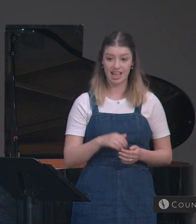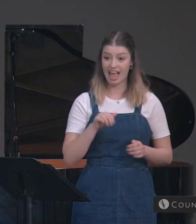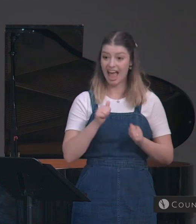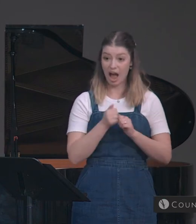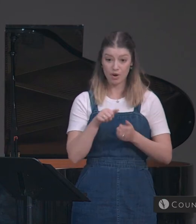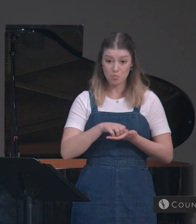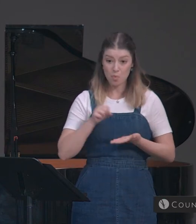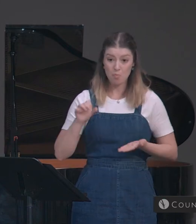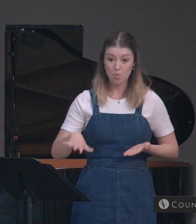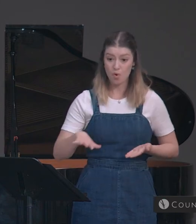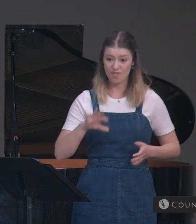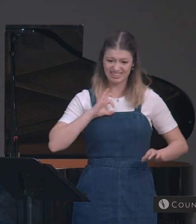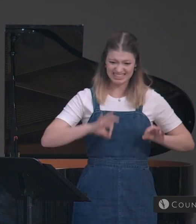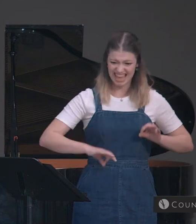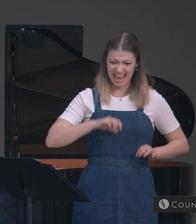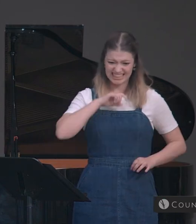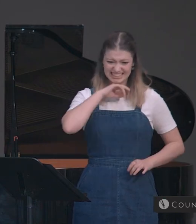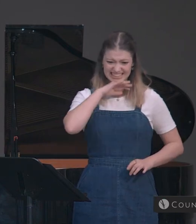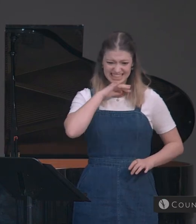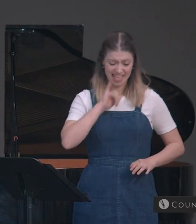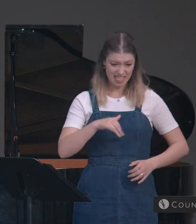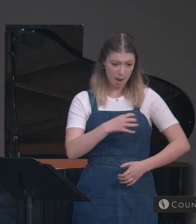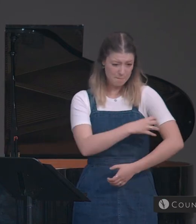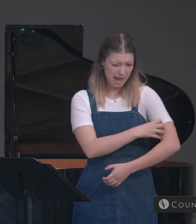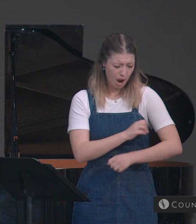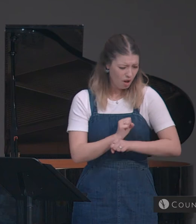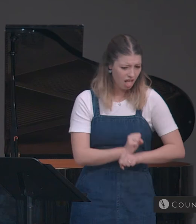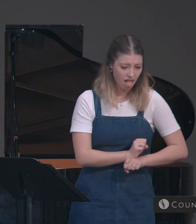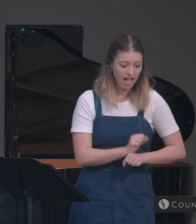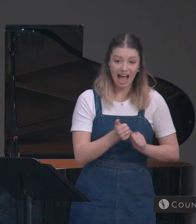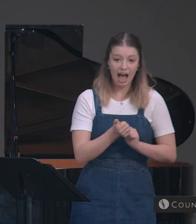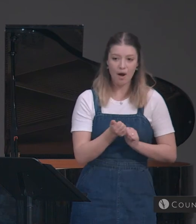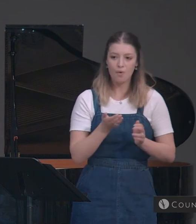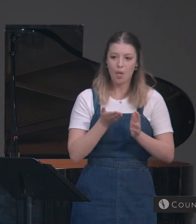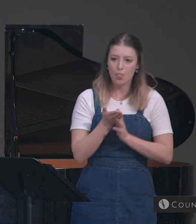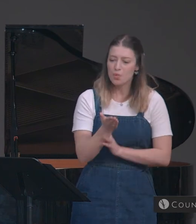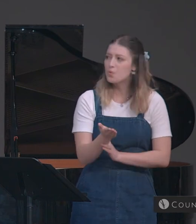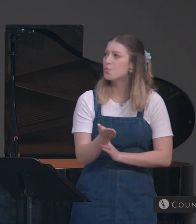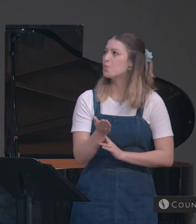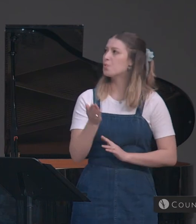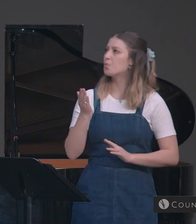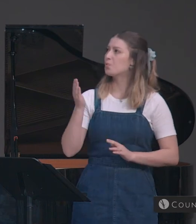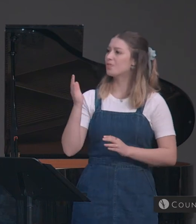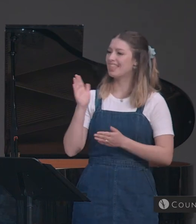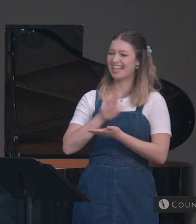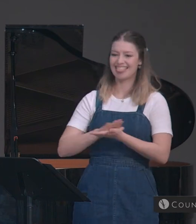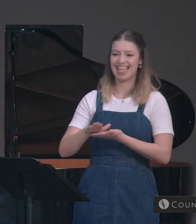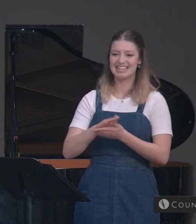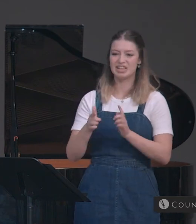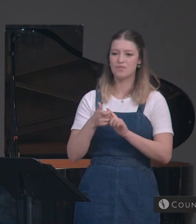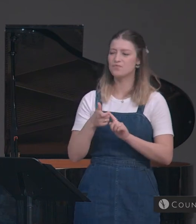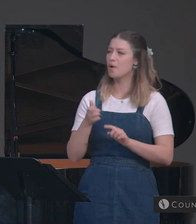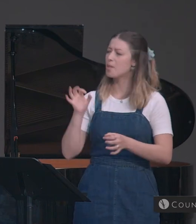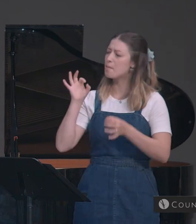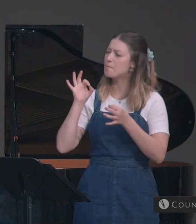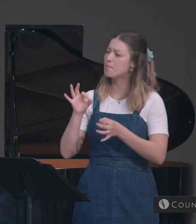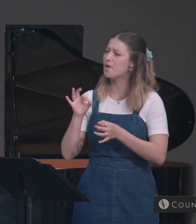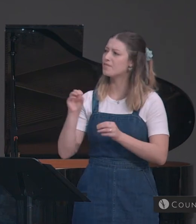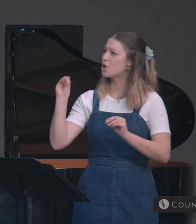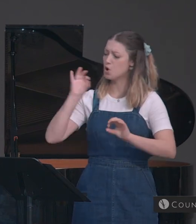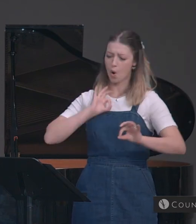sin and its power is through the cleansing that comes through the perfect spotless